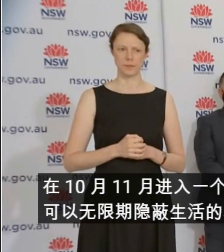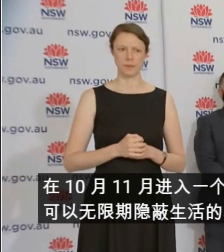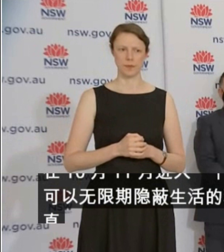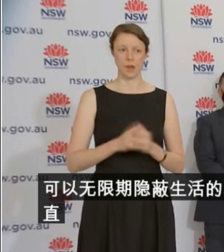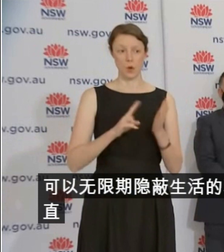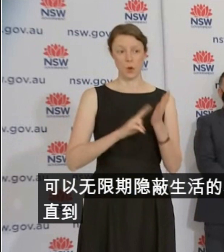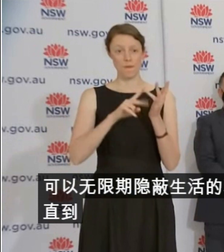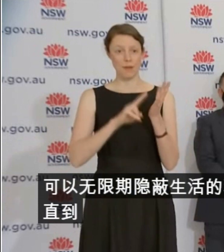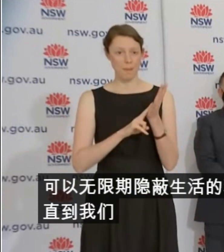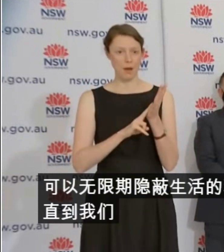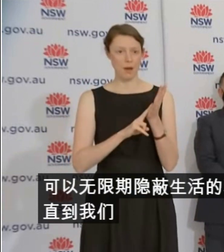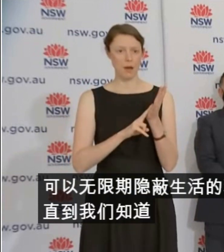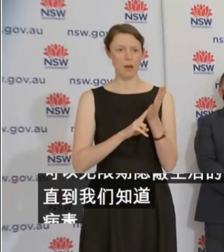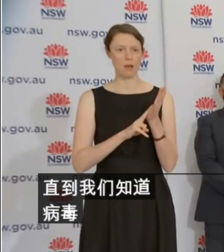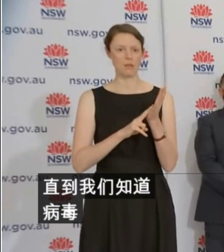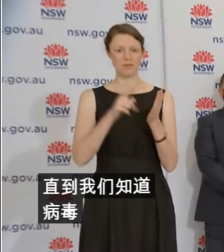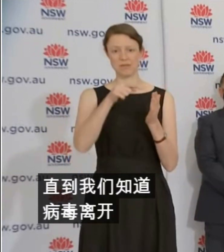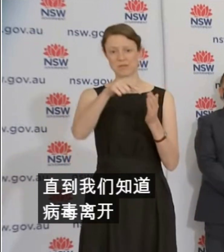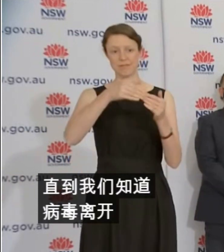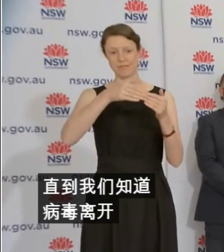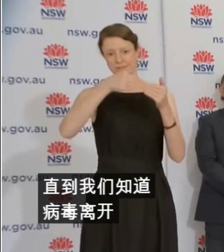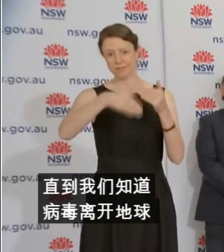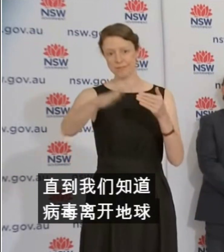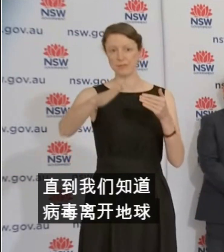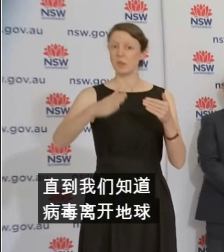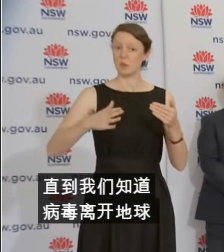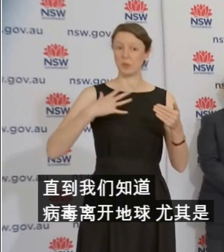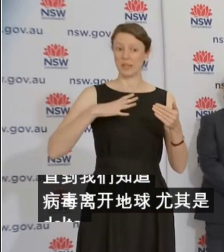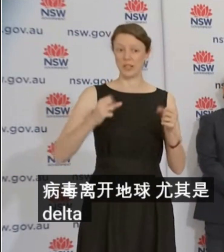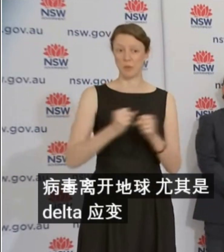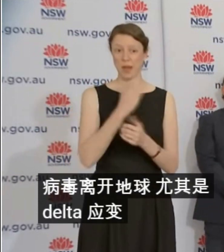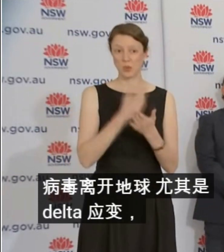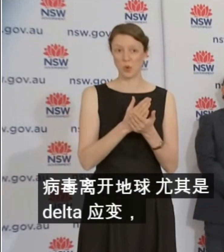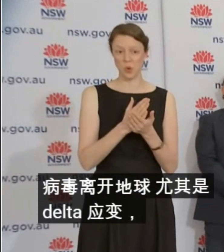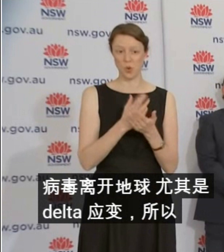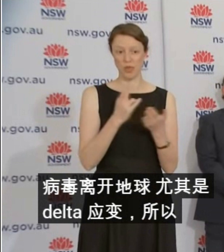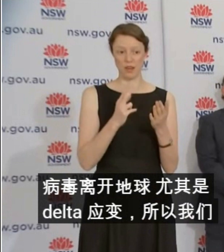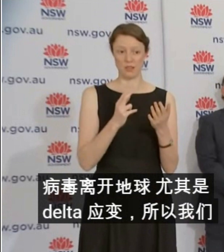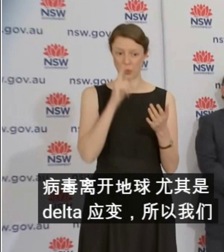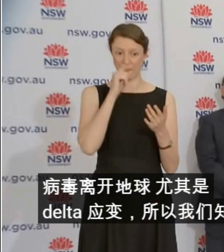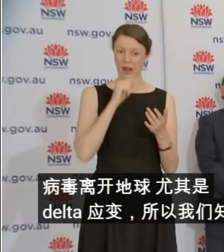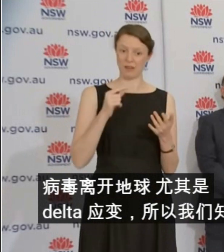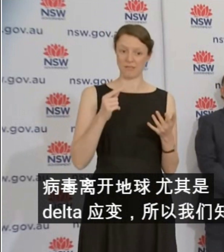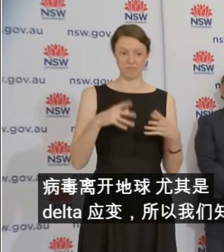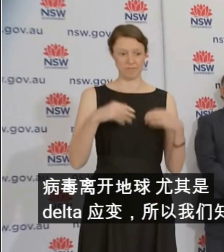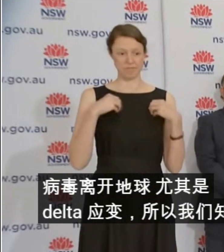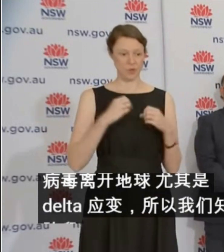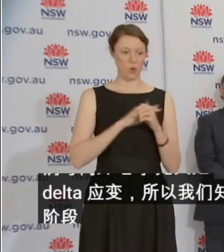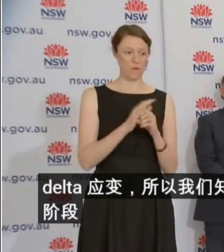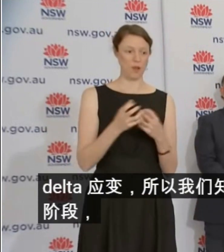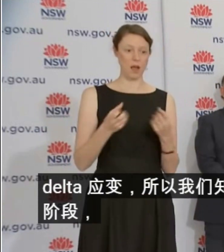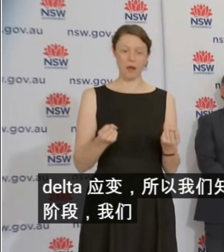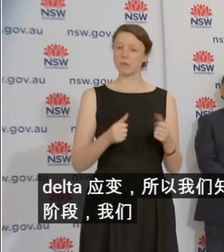to live with COVID indefinitely until we know the virus leaves the planet, especially the Delta strain. So we know then by